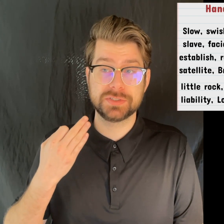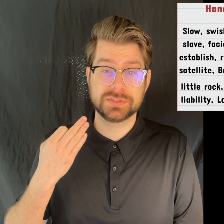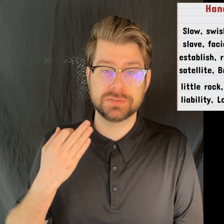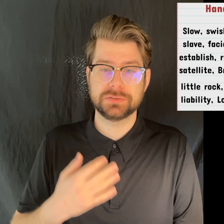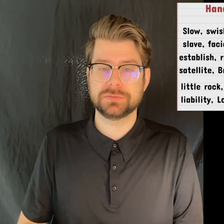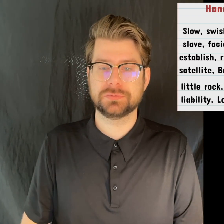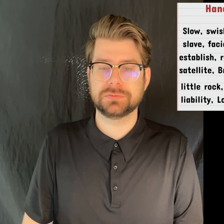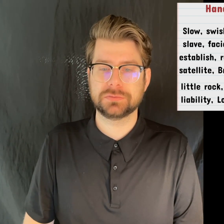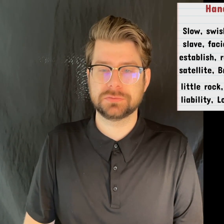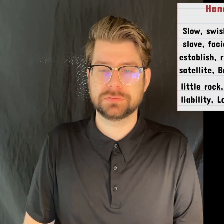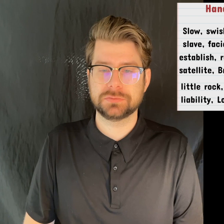lighthouse,